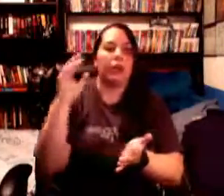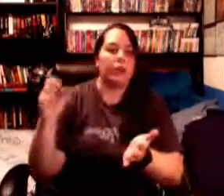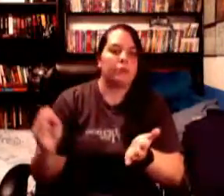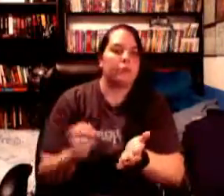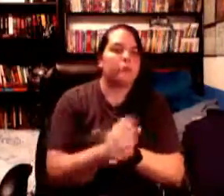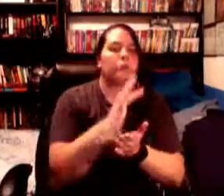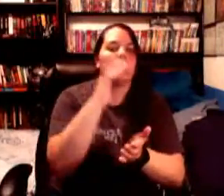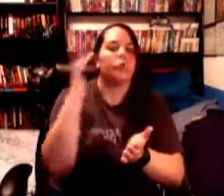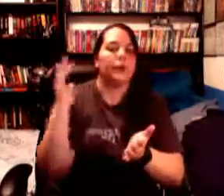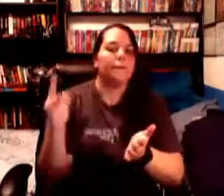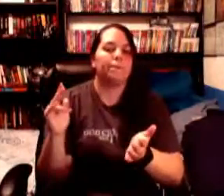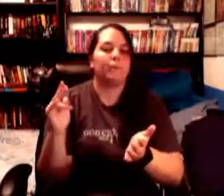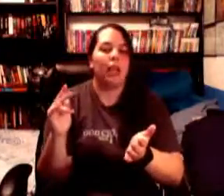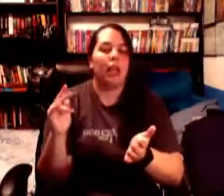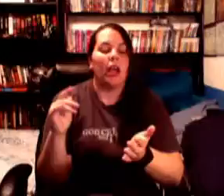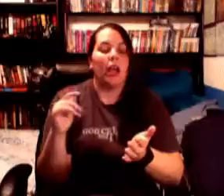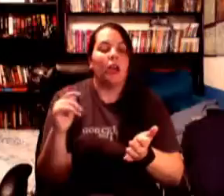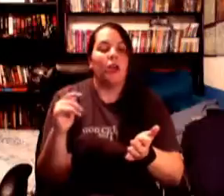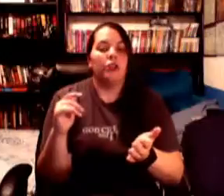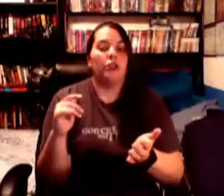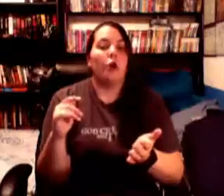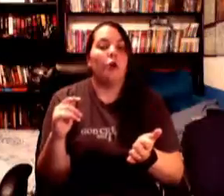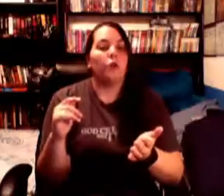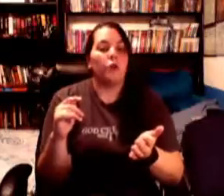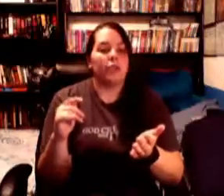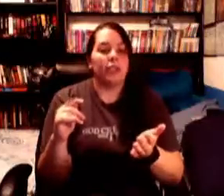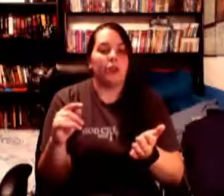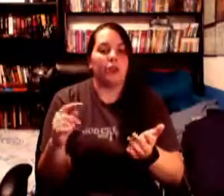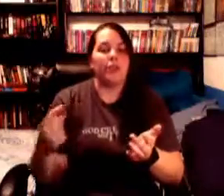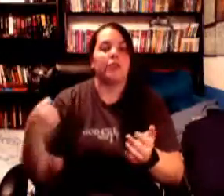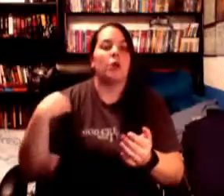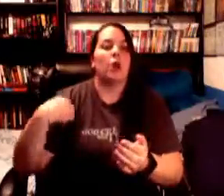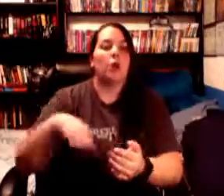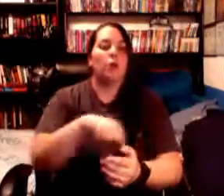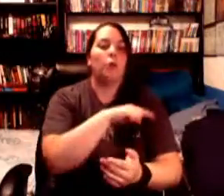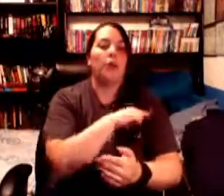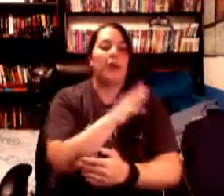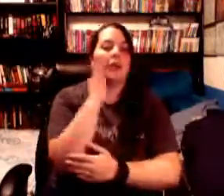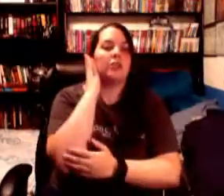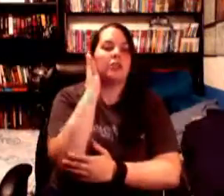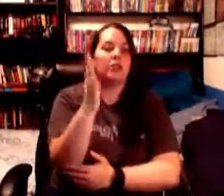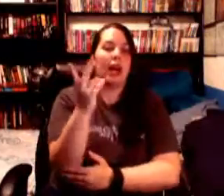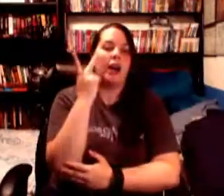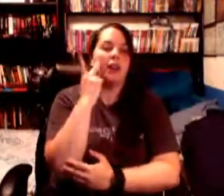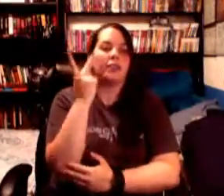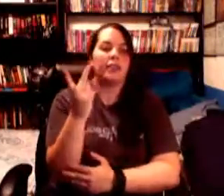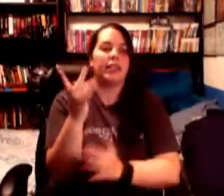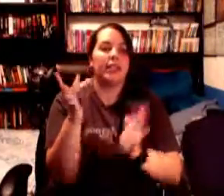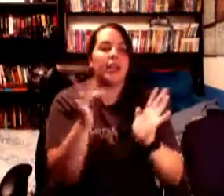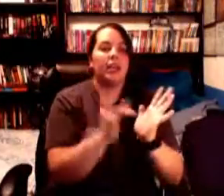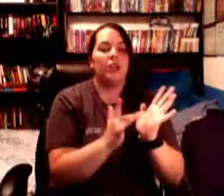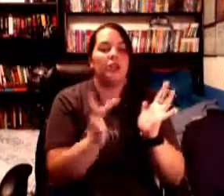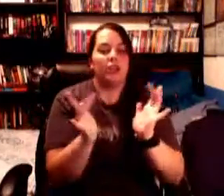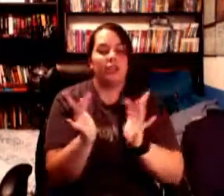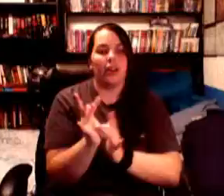glory, glory. So the whole chorus together is we shall see